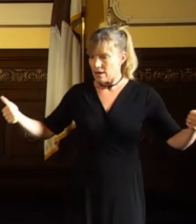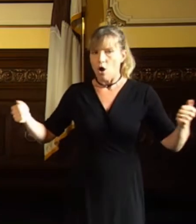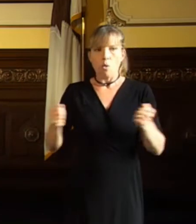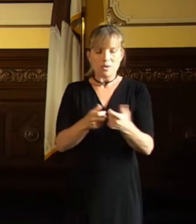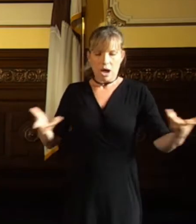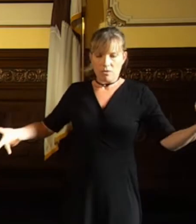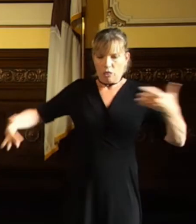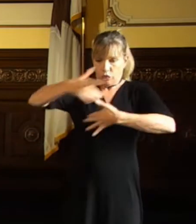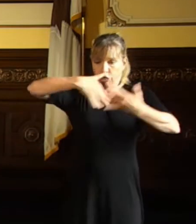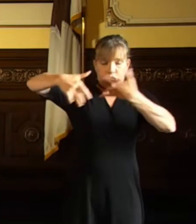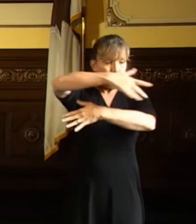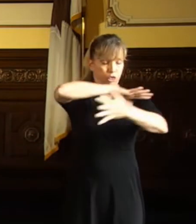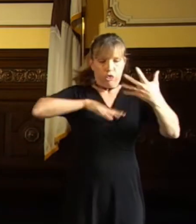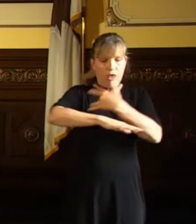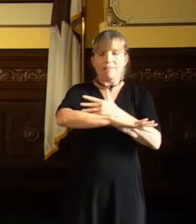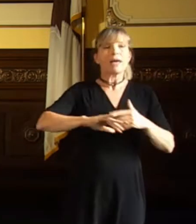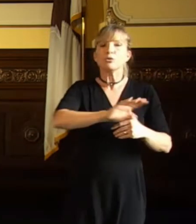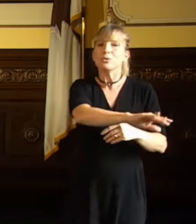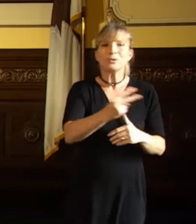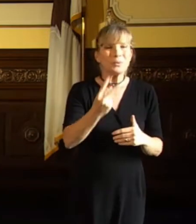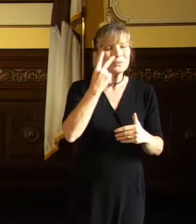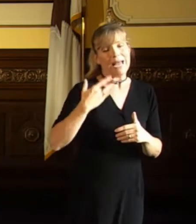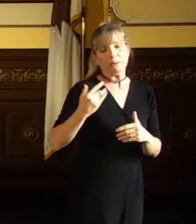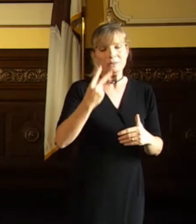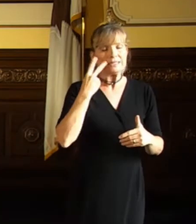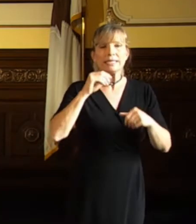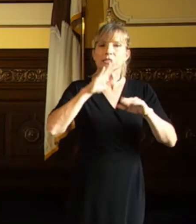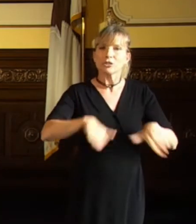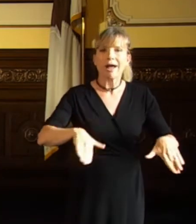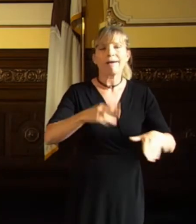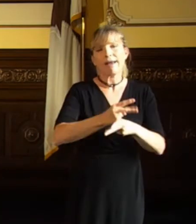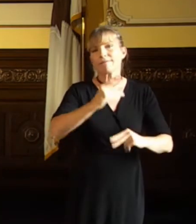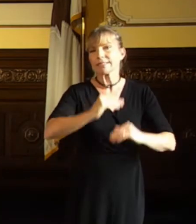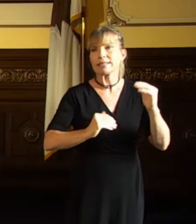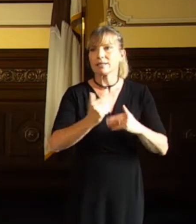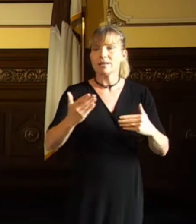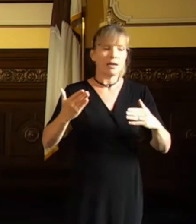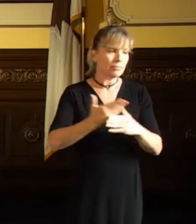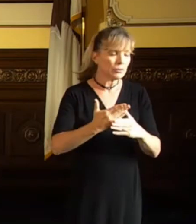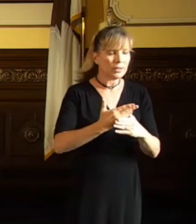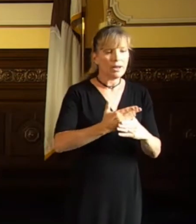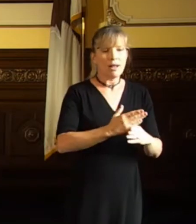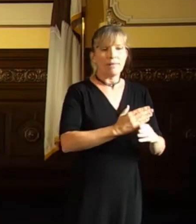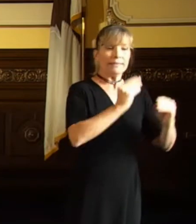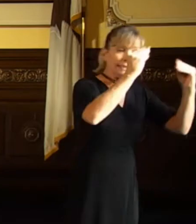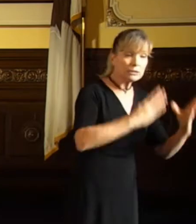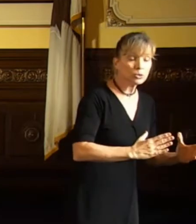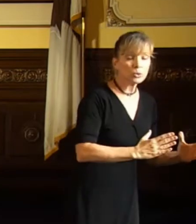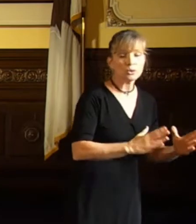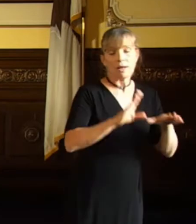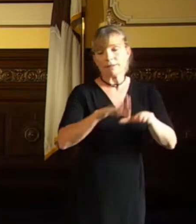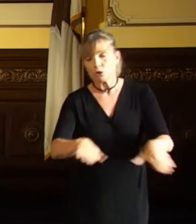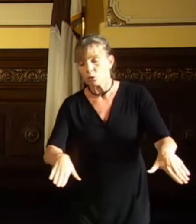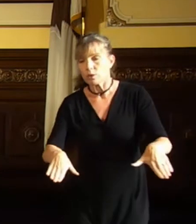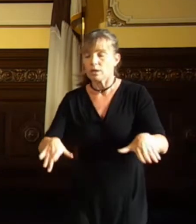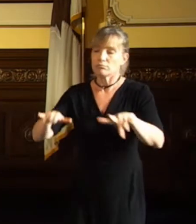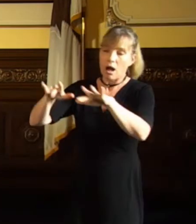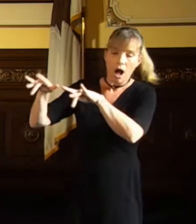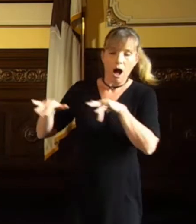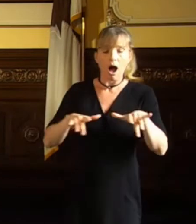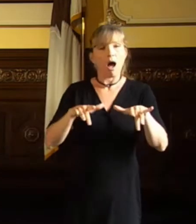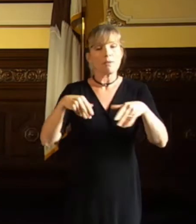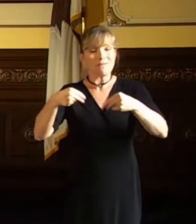kind of interactions that you normally would have in a childcare facility between all the people, the teachers that are there, the